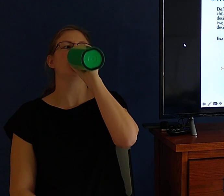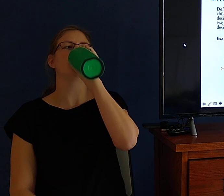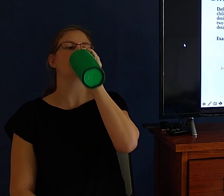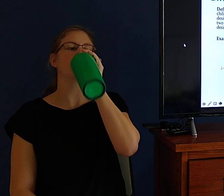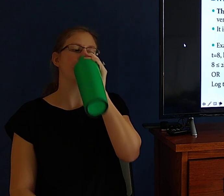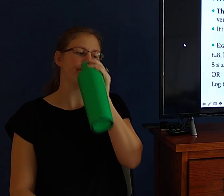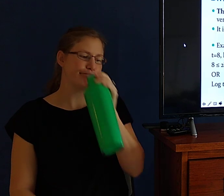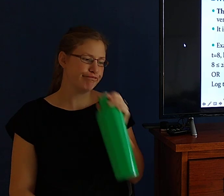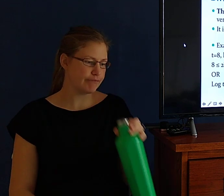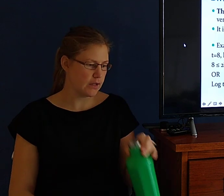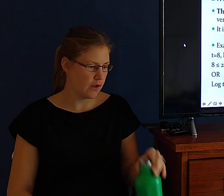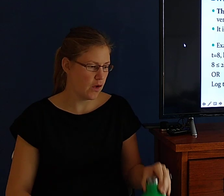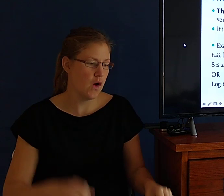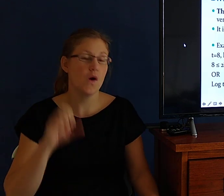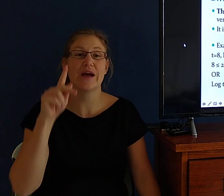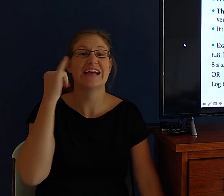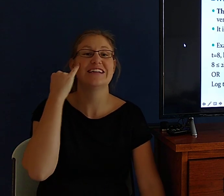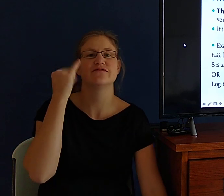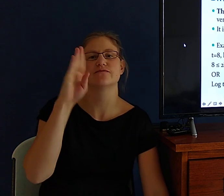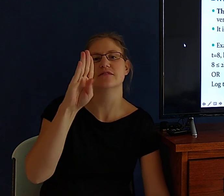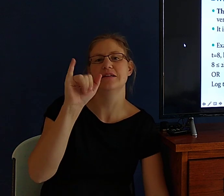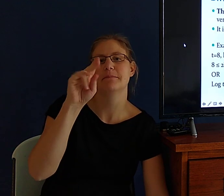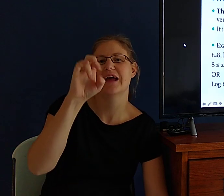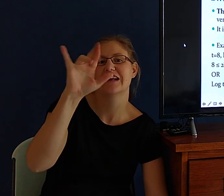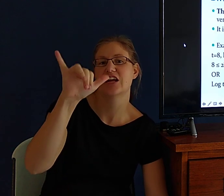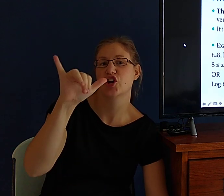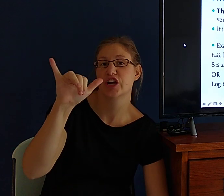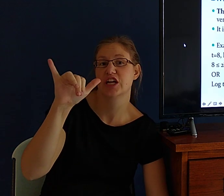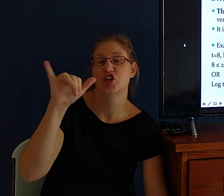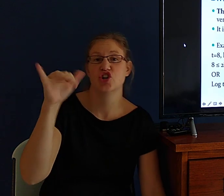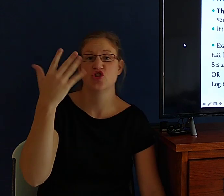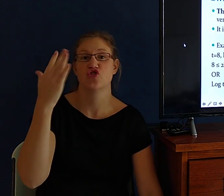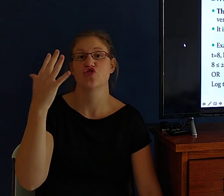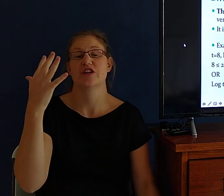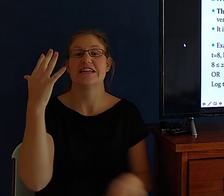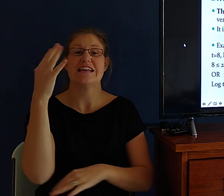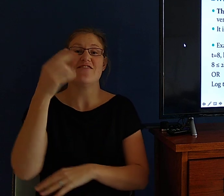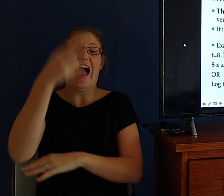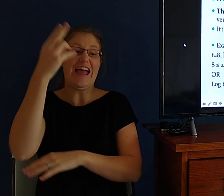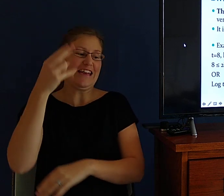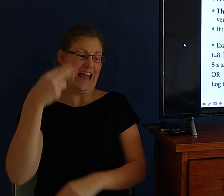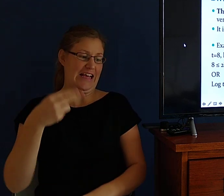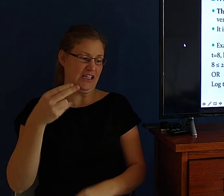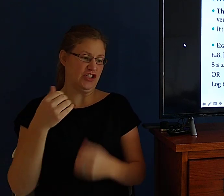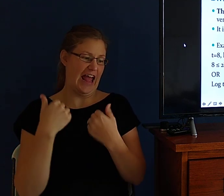All right. If a binary tree of height h has t terminal vertices,